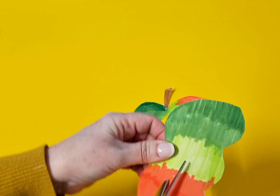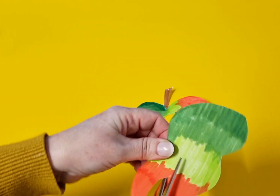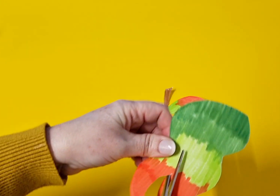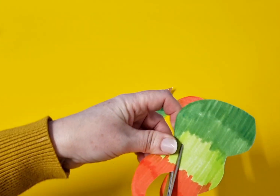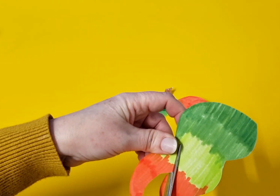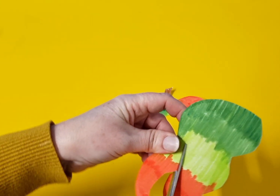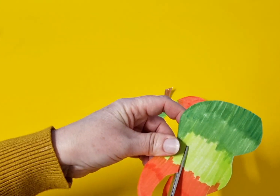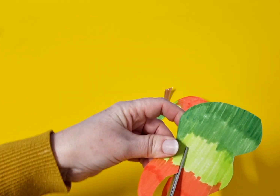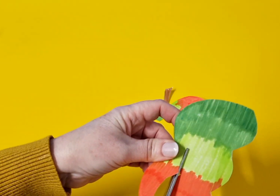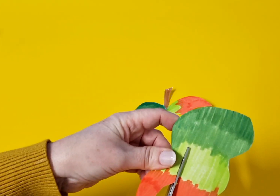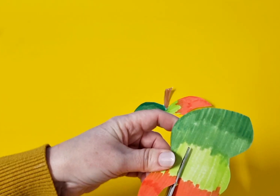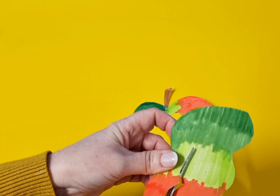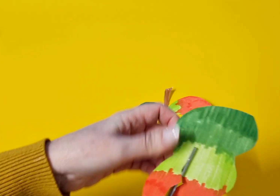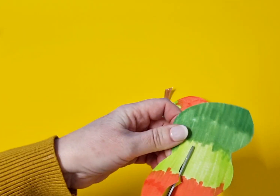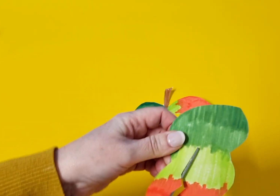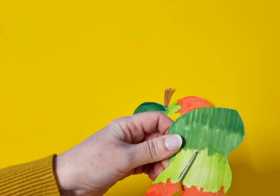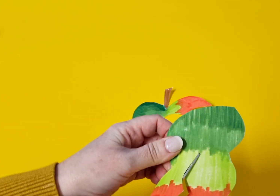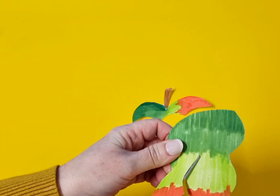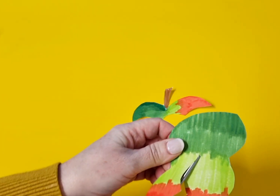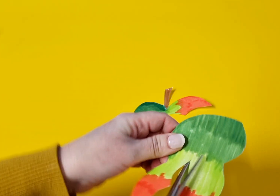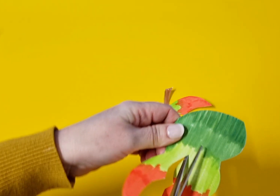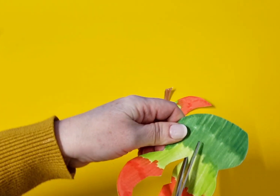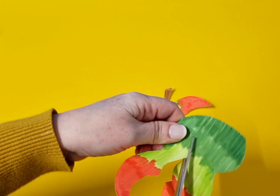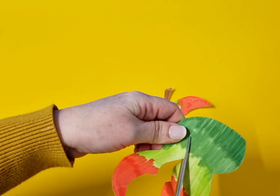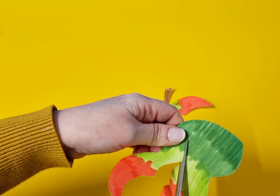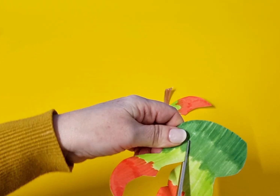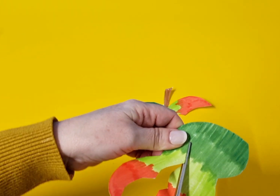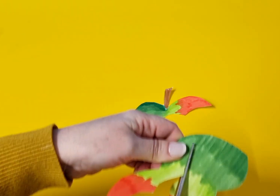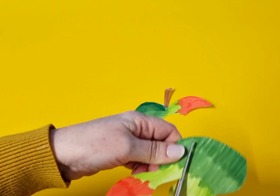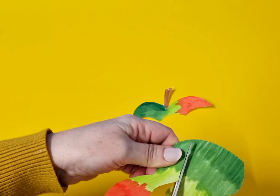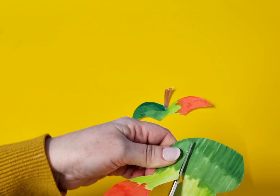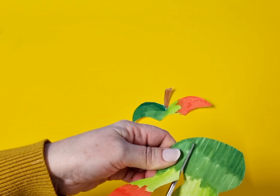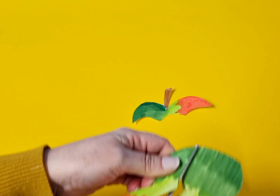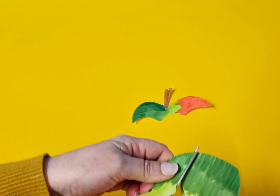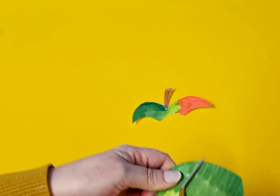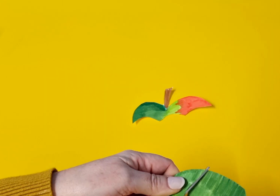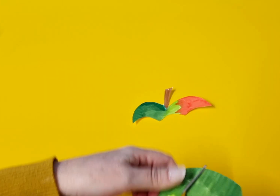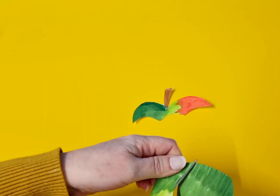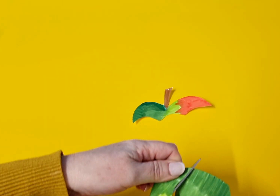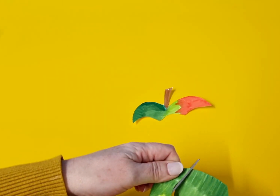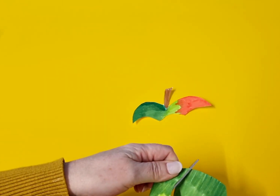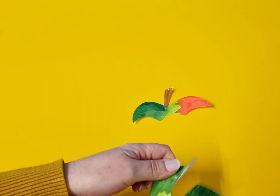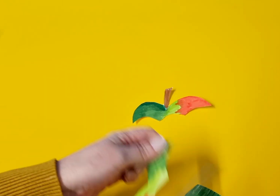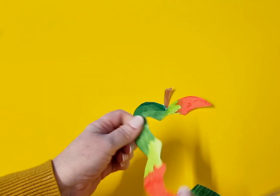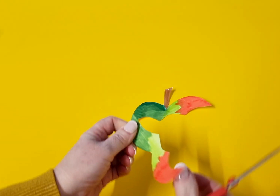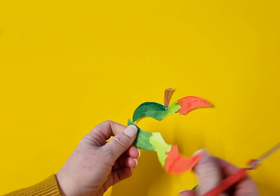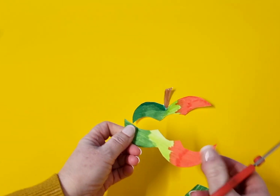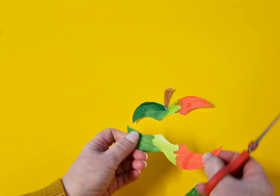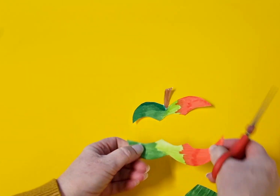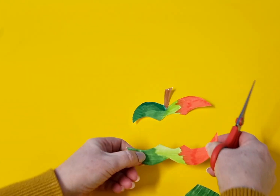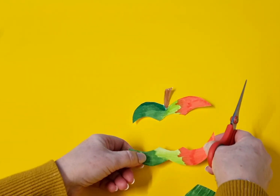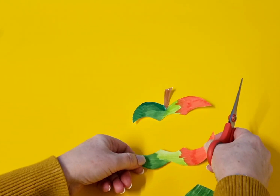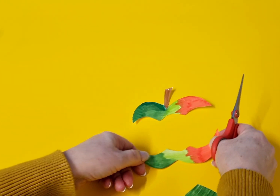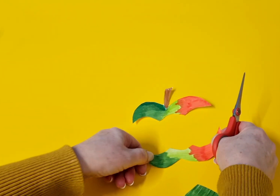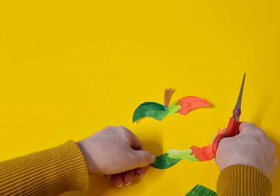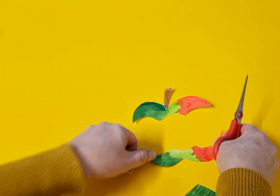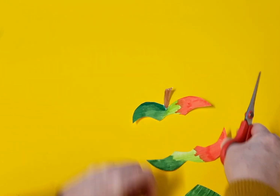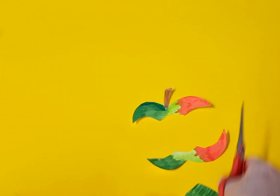careful with these scissors. 2, and 3. There.